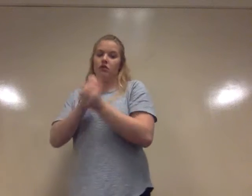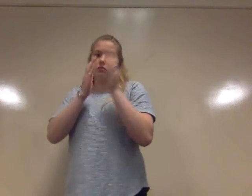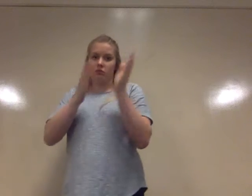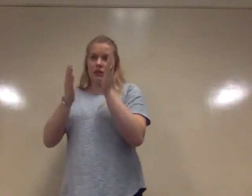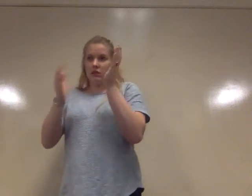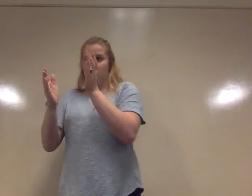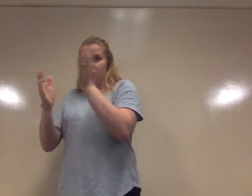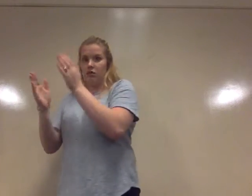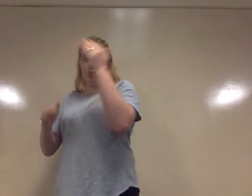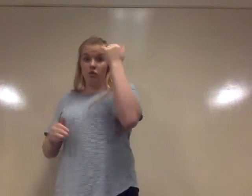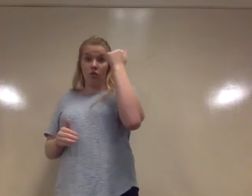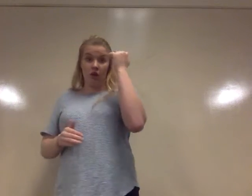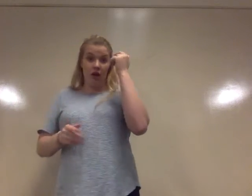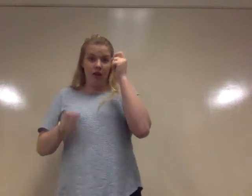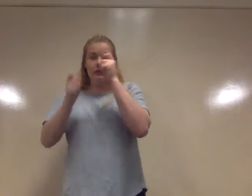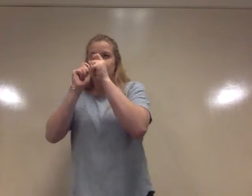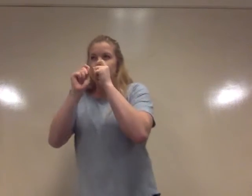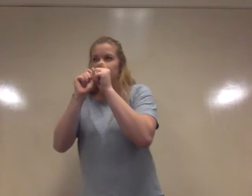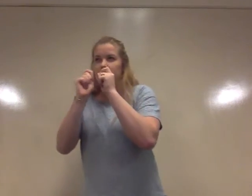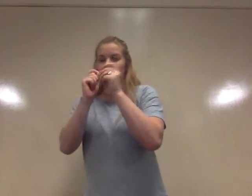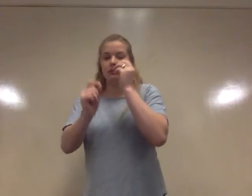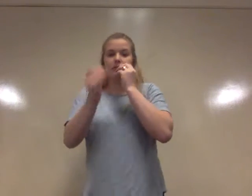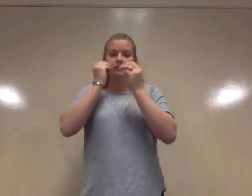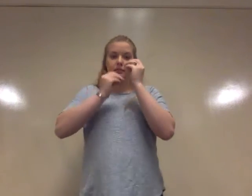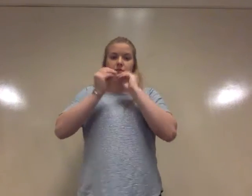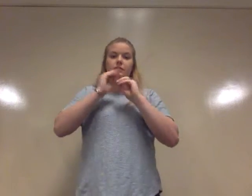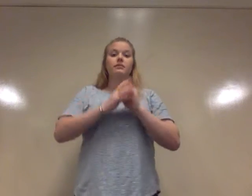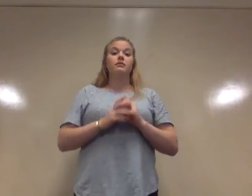treat my health problems by eating a whole foods, plant-based diet.